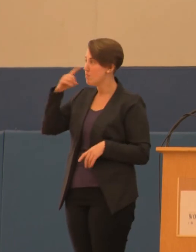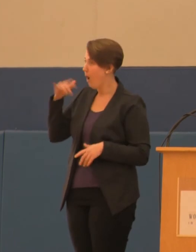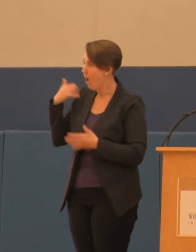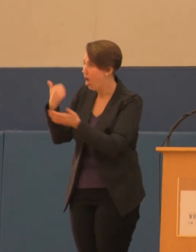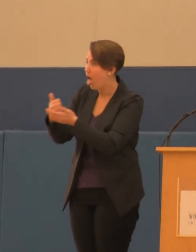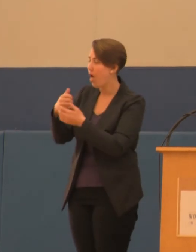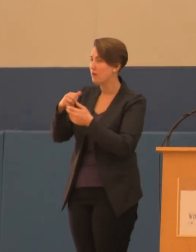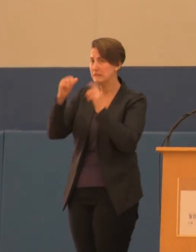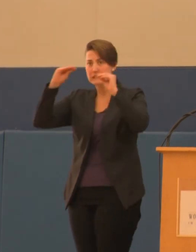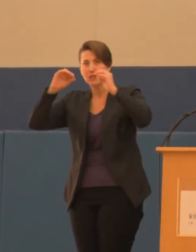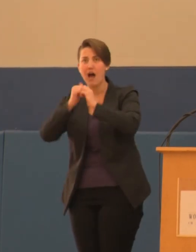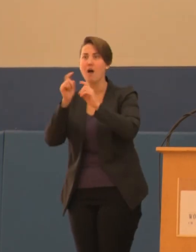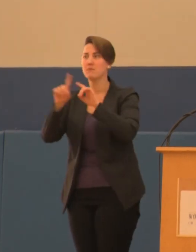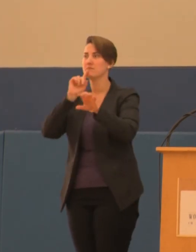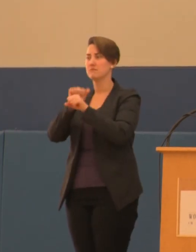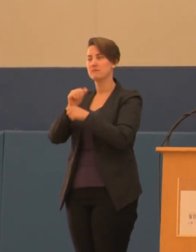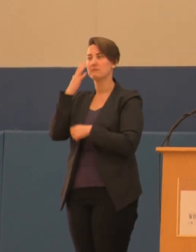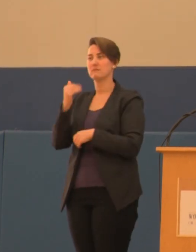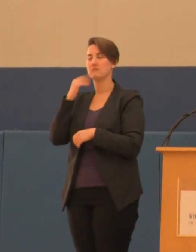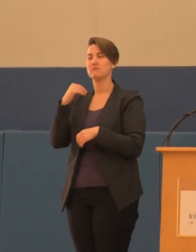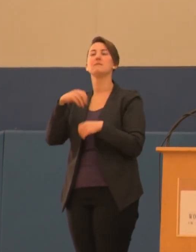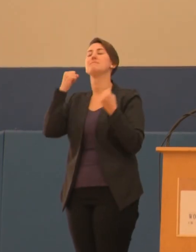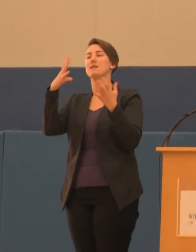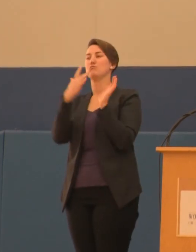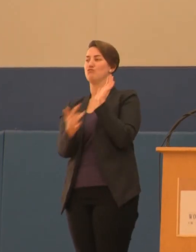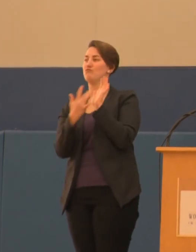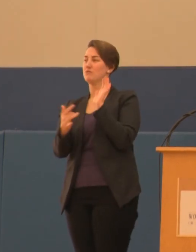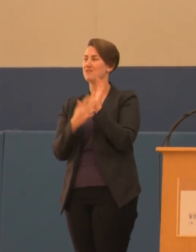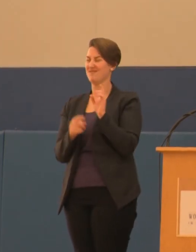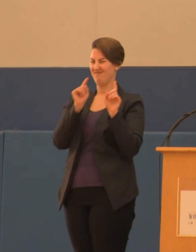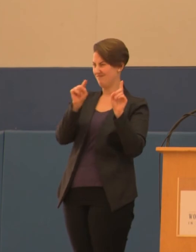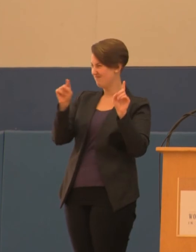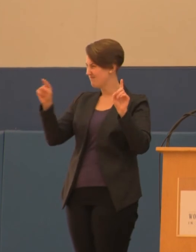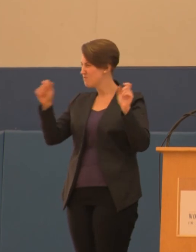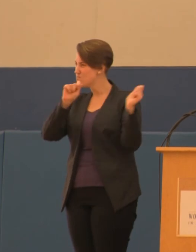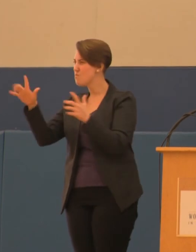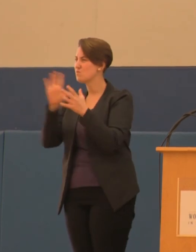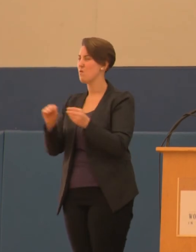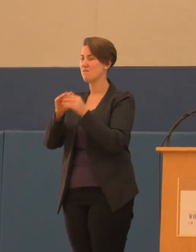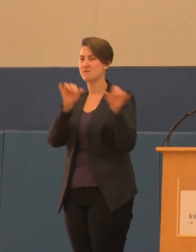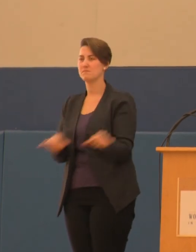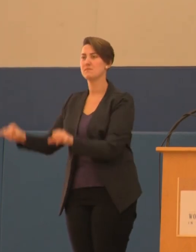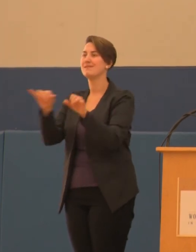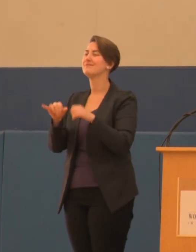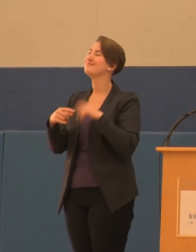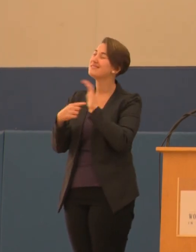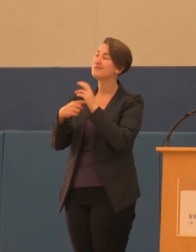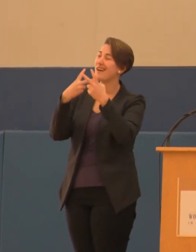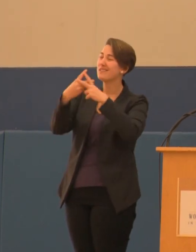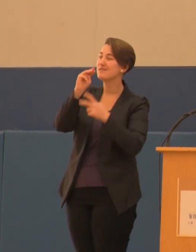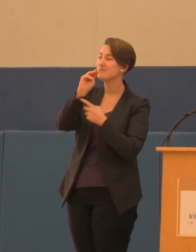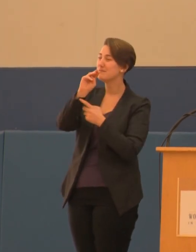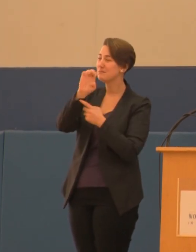them. And the consistent thing throughout all these stories we hear, whether it's the Me Too